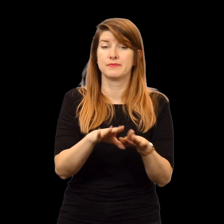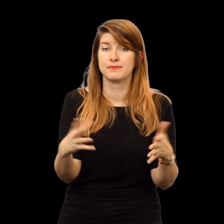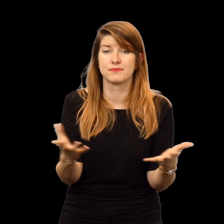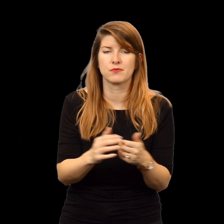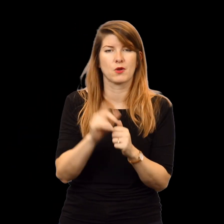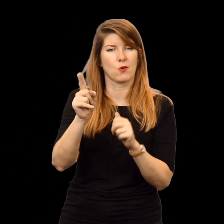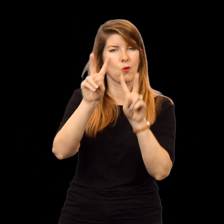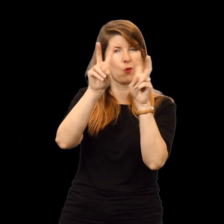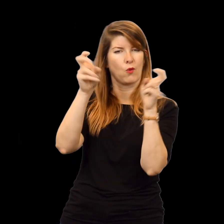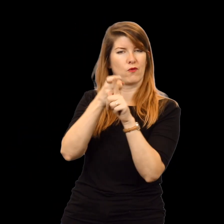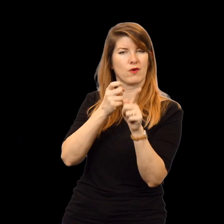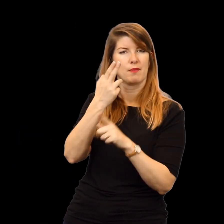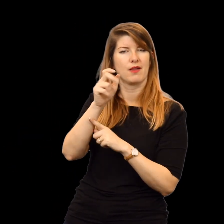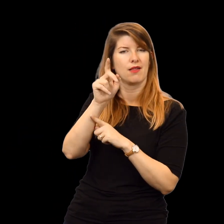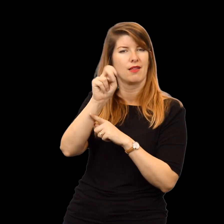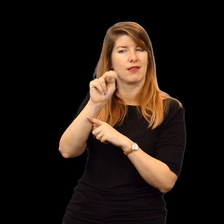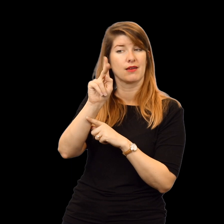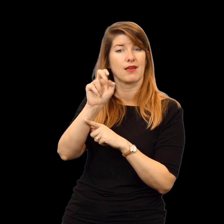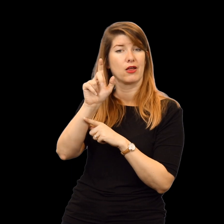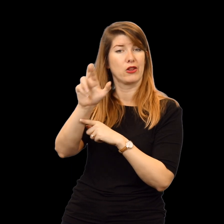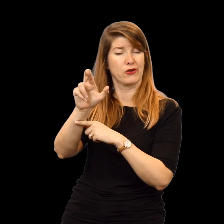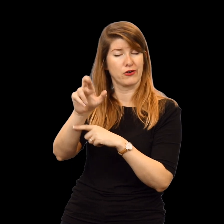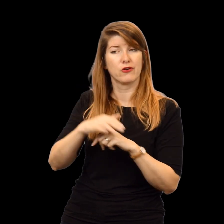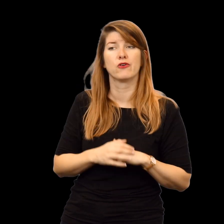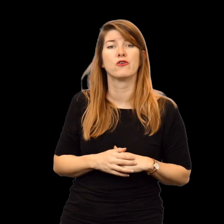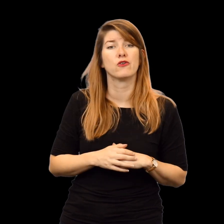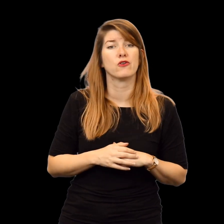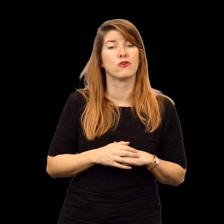to close, a quote from Helen Keller: